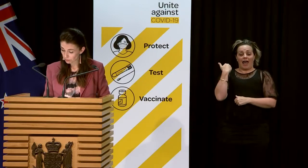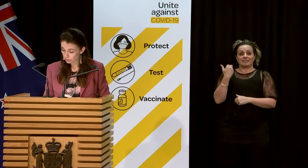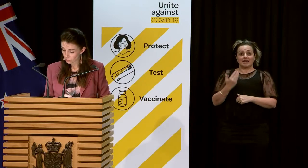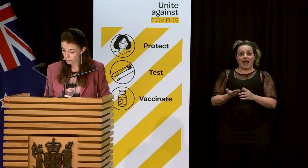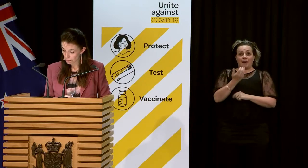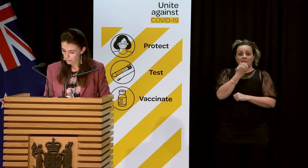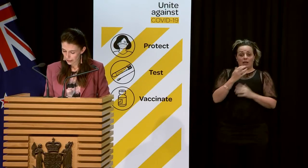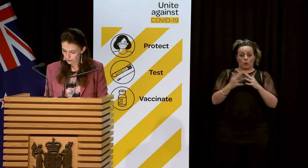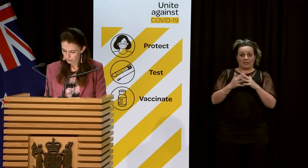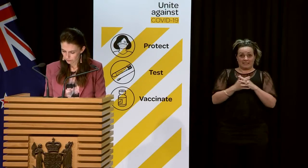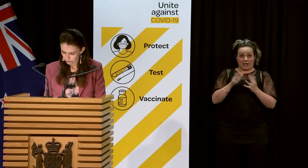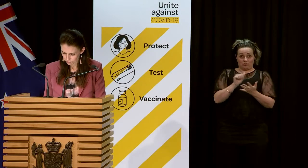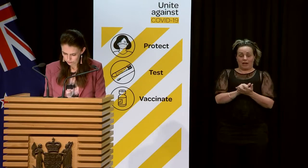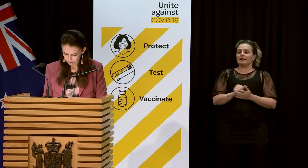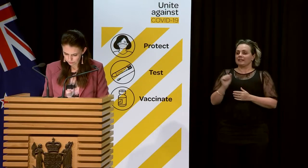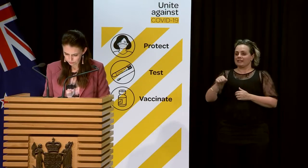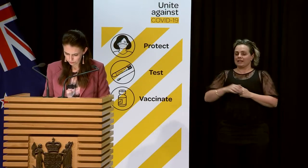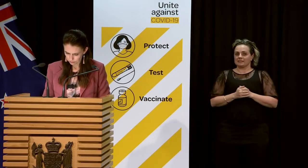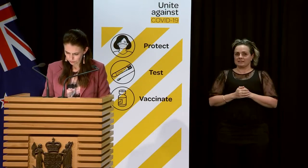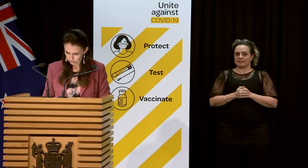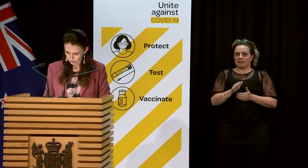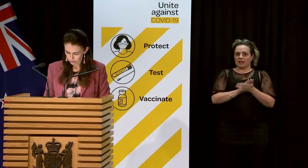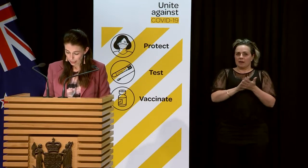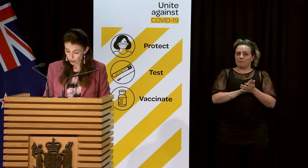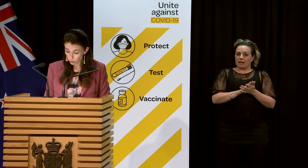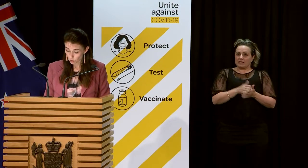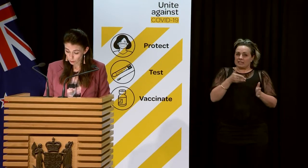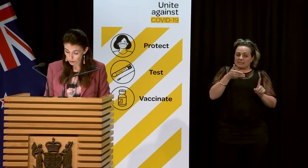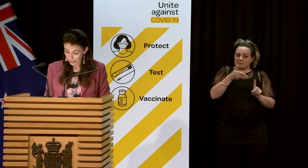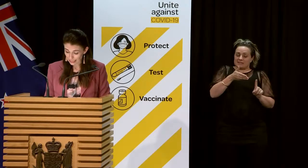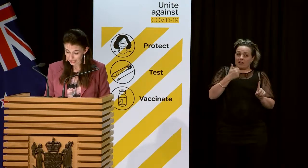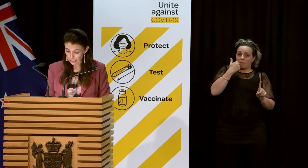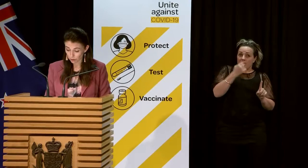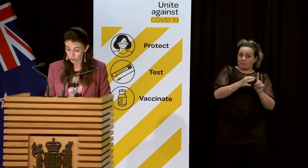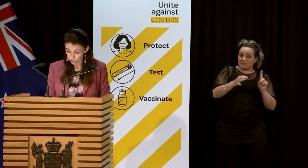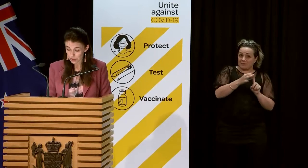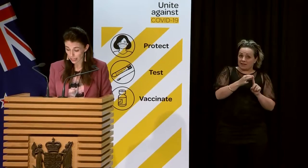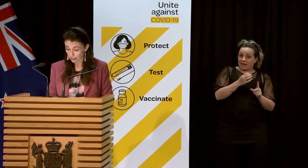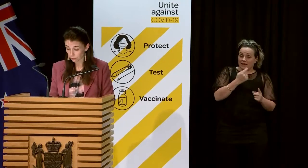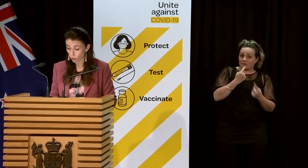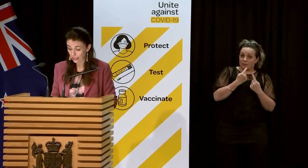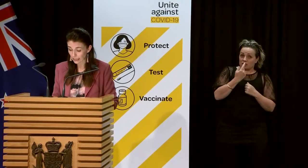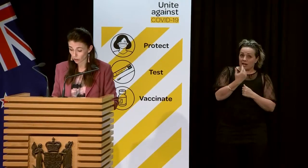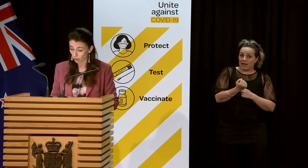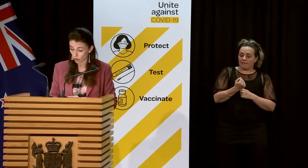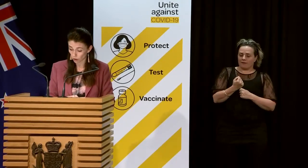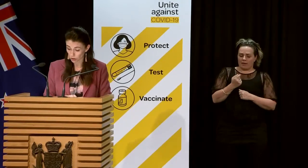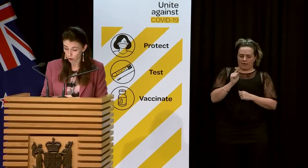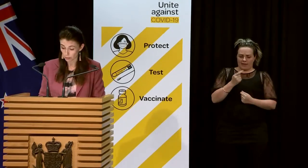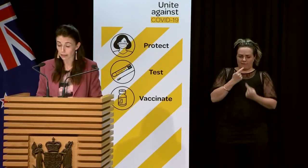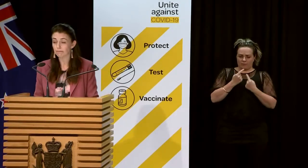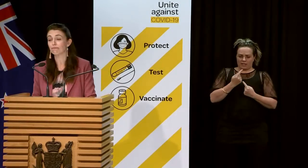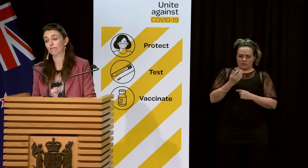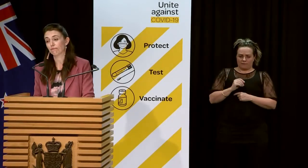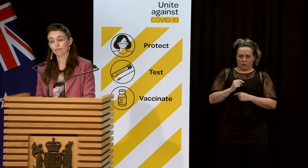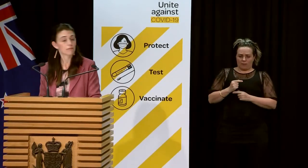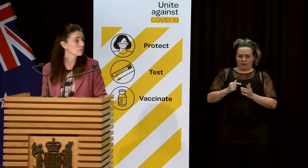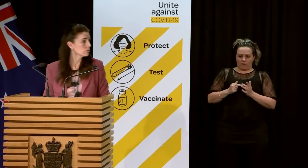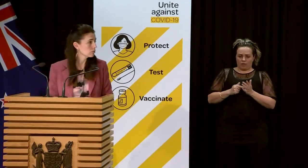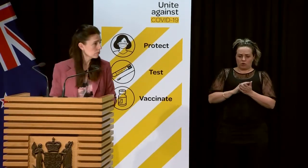Much data. So if you have the young age group for Māori and Pacific. And I will say that is from Thursday, the 14th of October. They'll